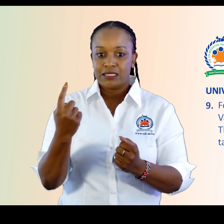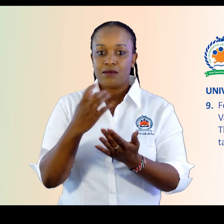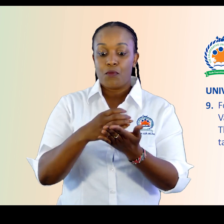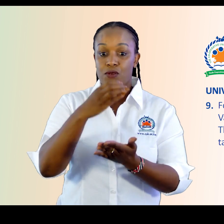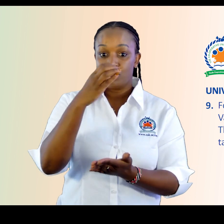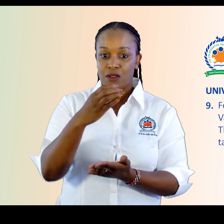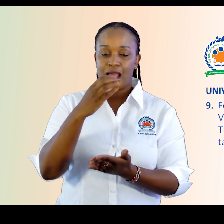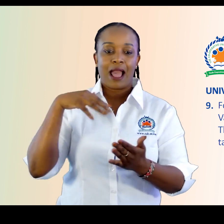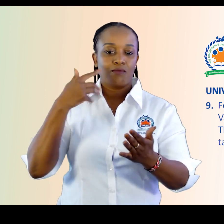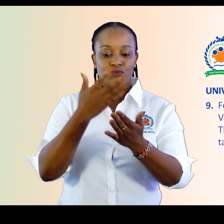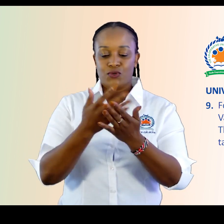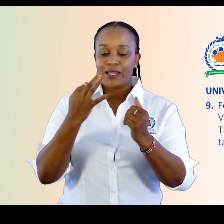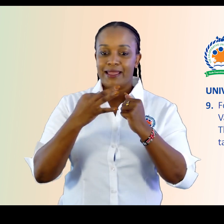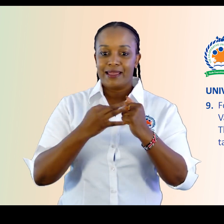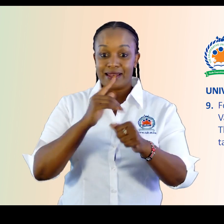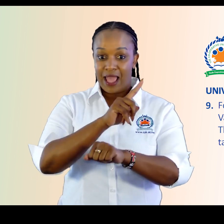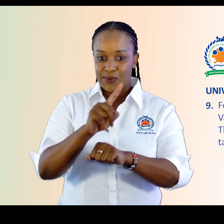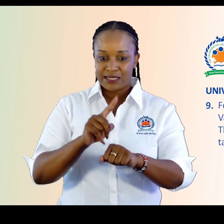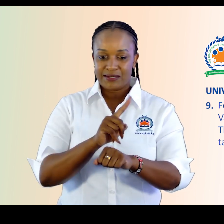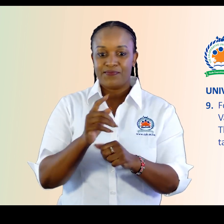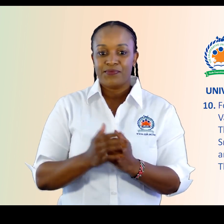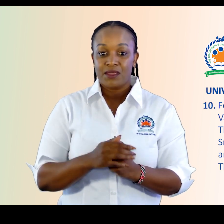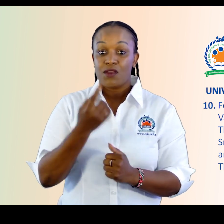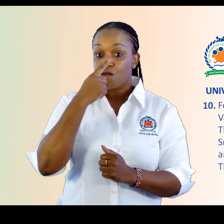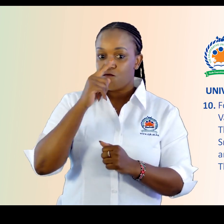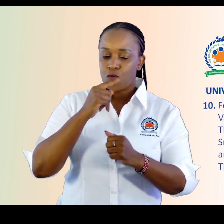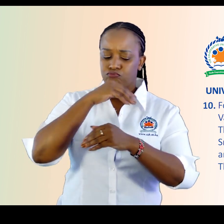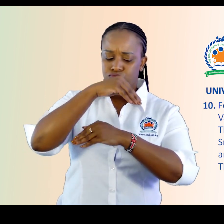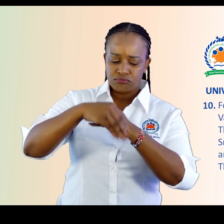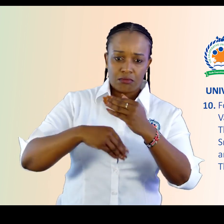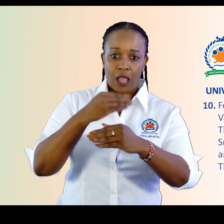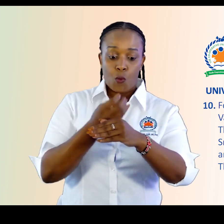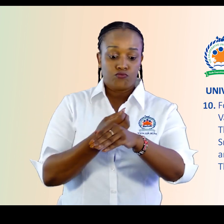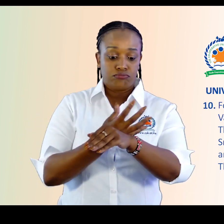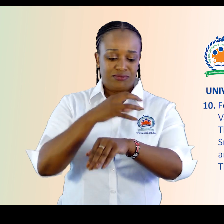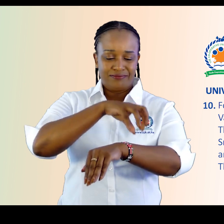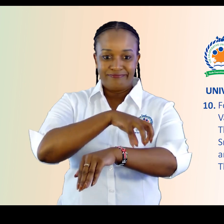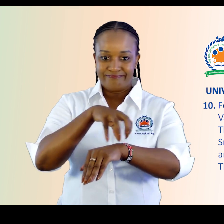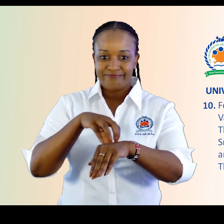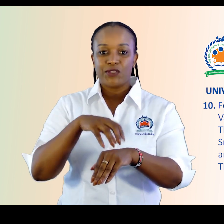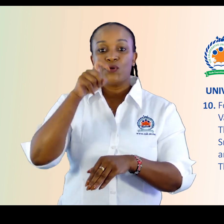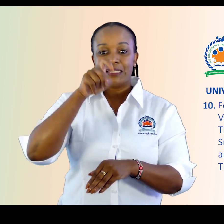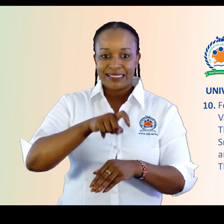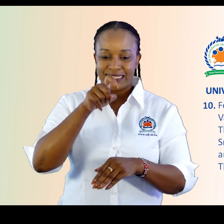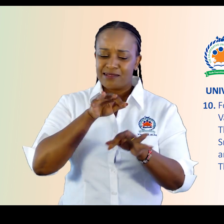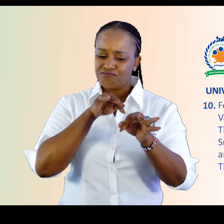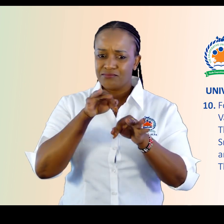bottle and takes up to 8 hours. For suturing of wounds, the requirement is a valid prescription.